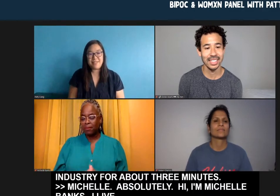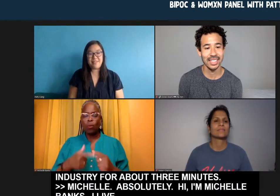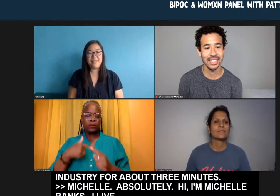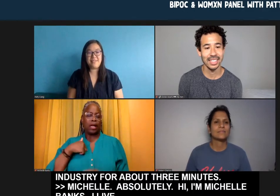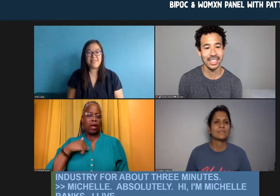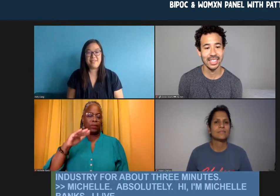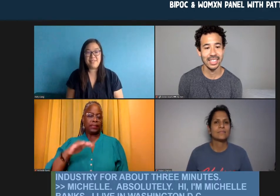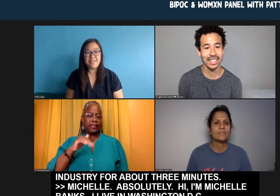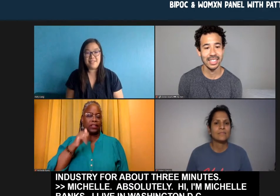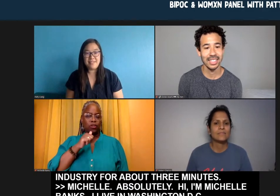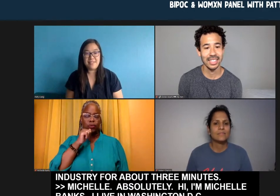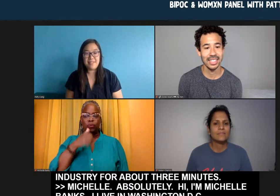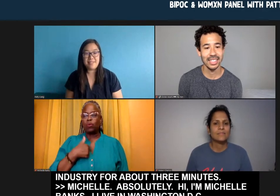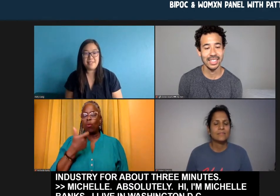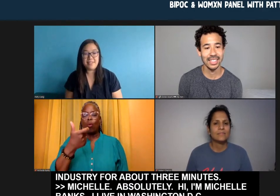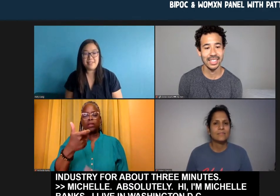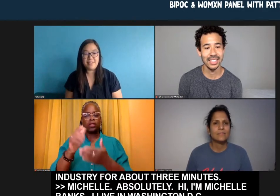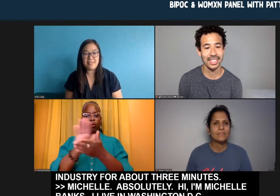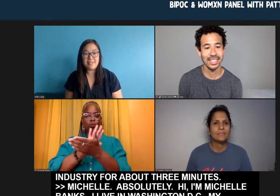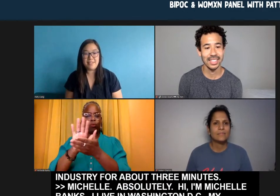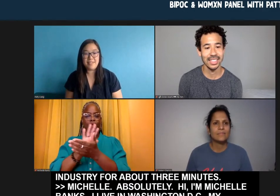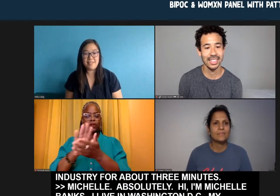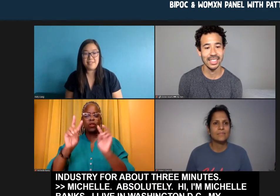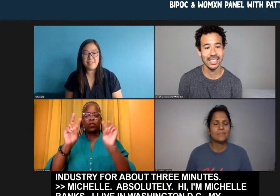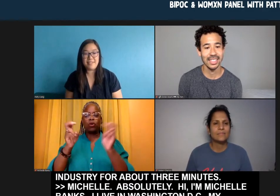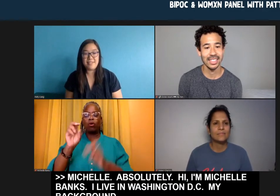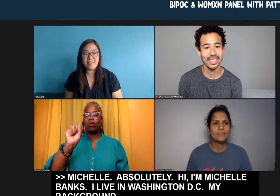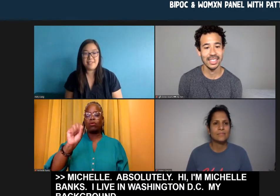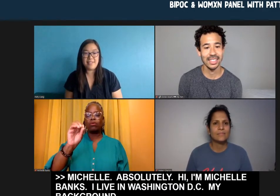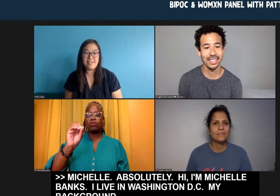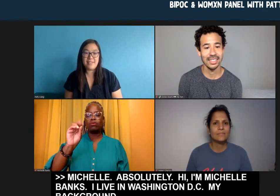My background regarding how I fell into theater.